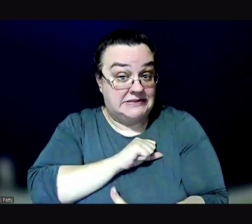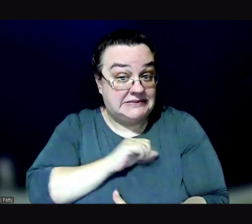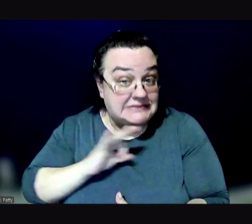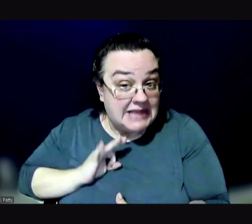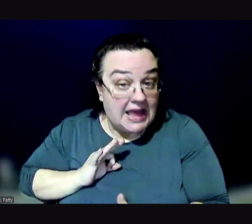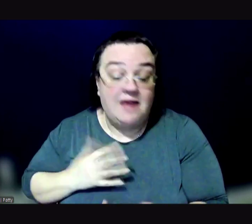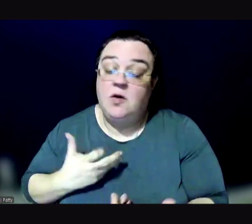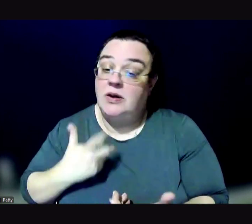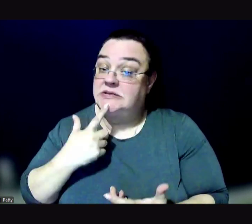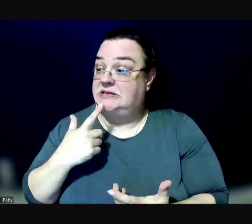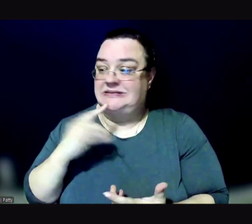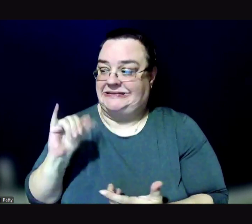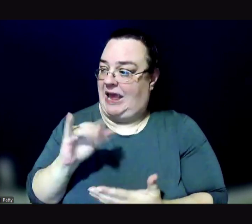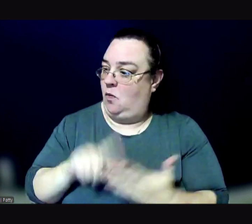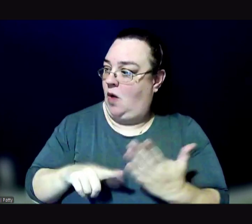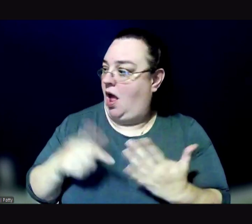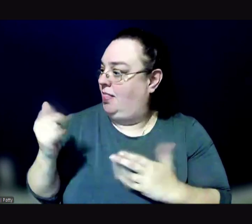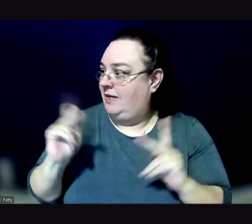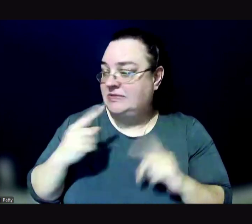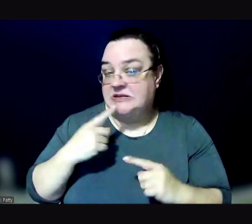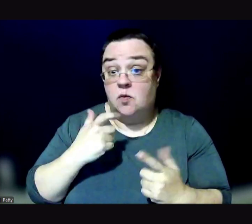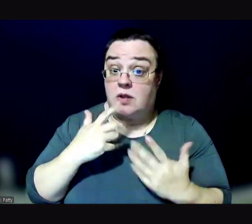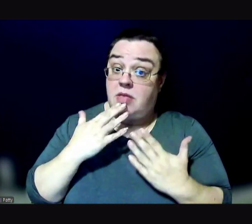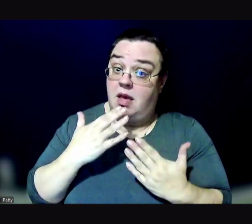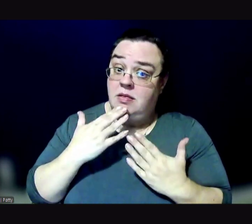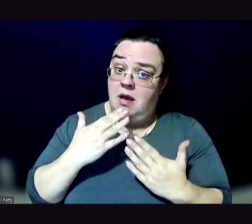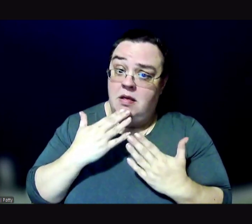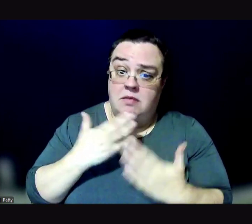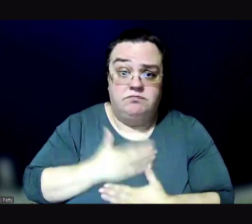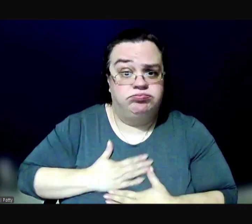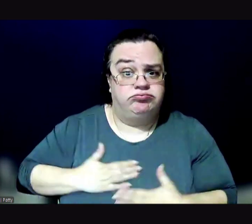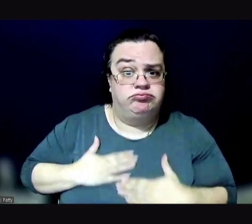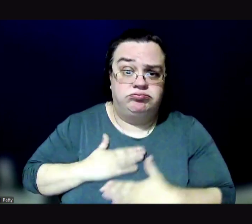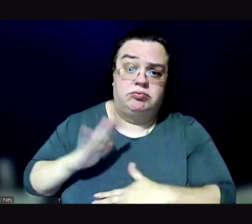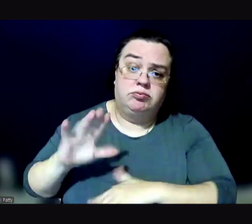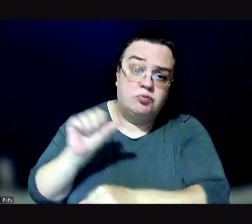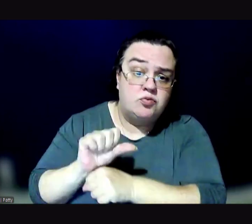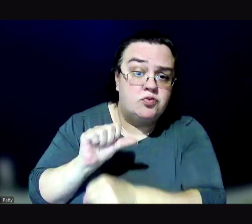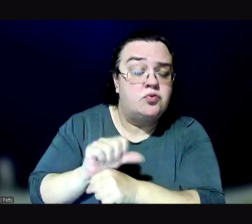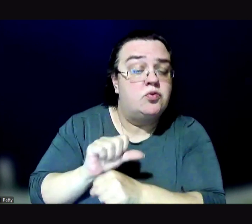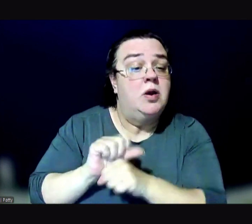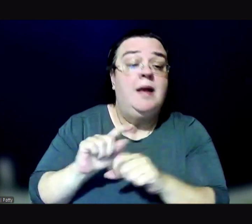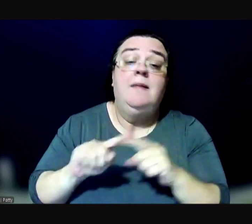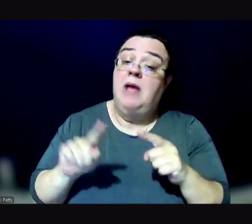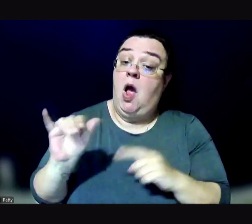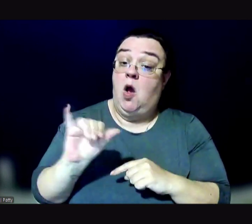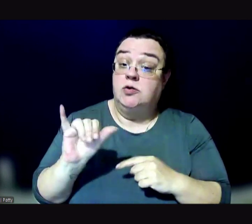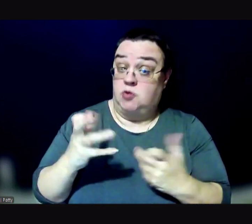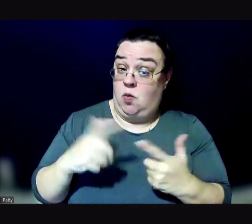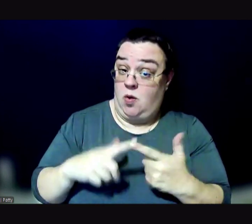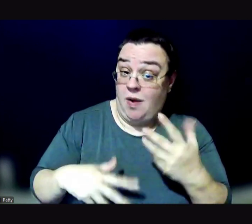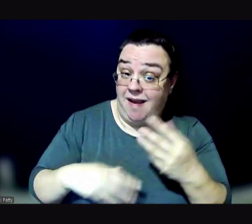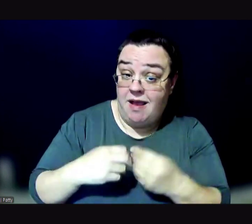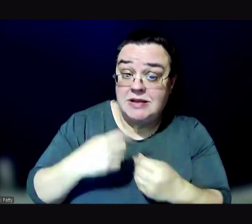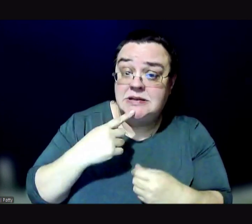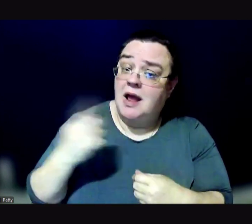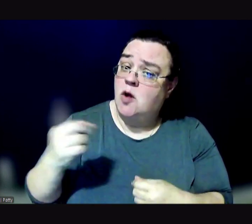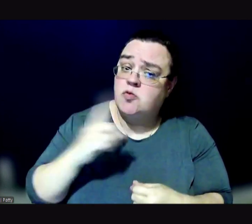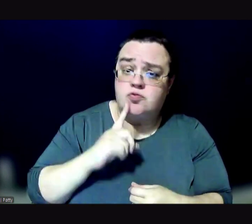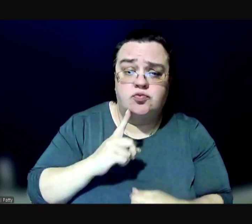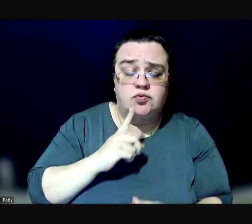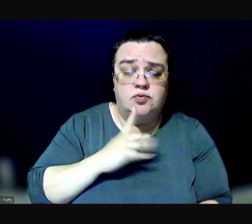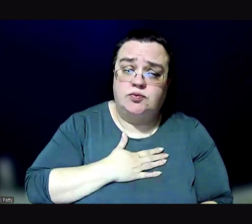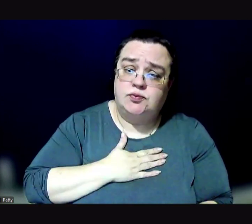other people are saying, that we're very grateful for your work, but just to add to that, they have been very willing